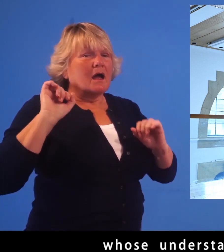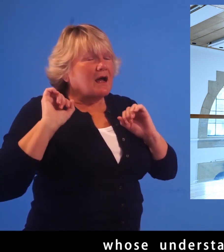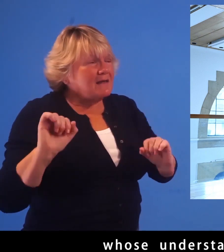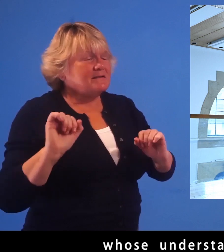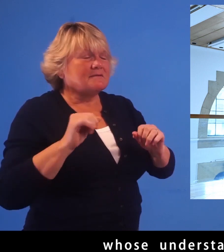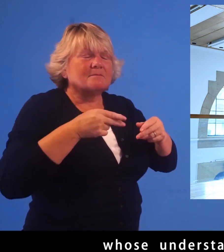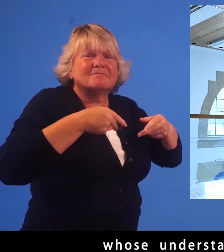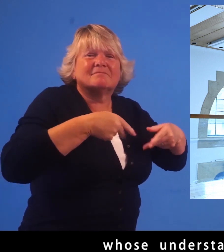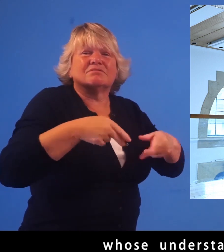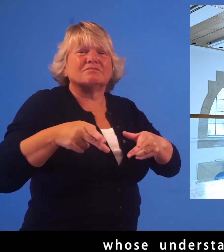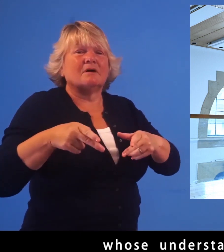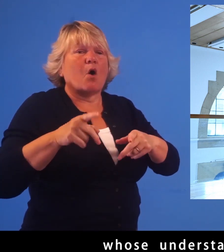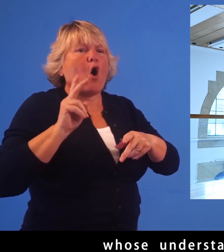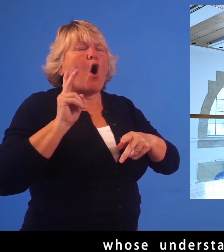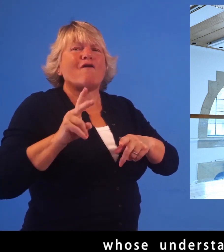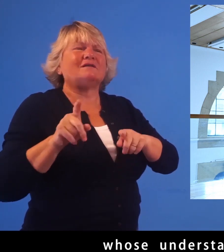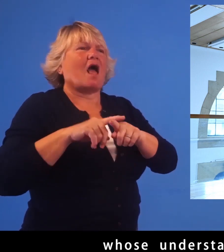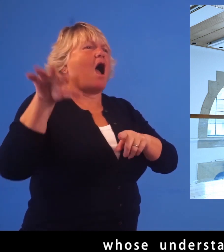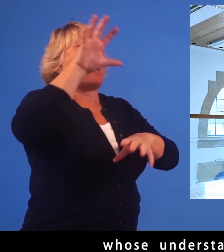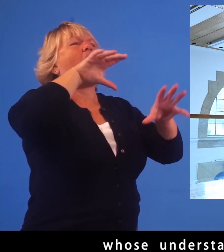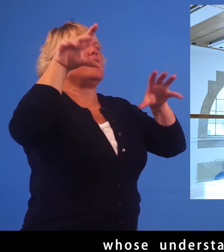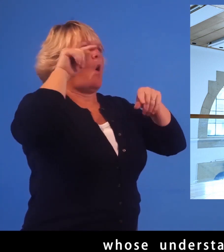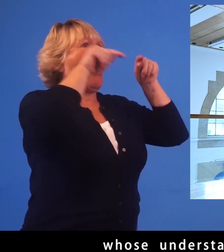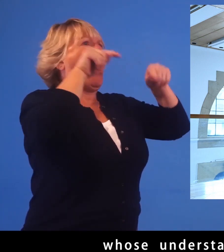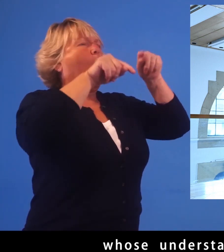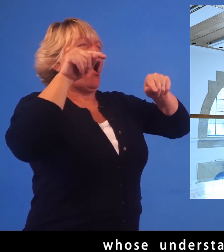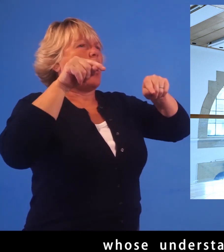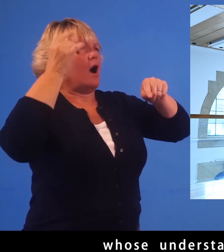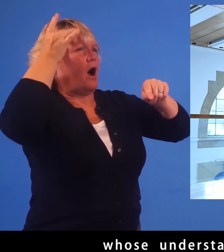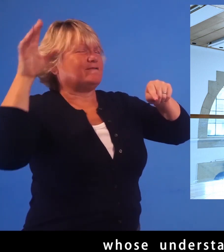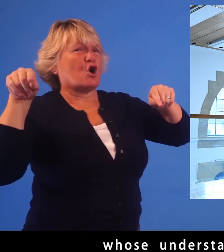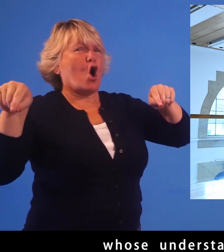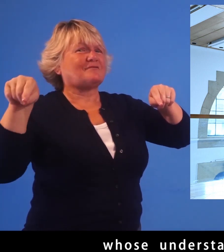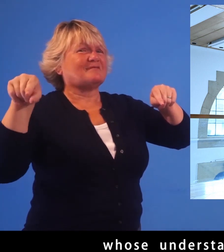whose understated manner often denied him the spotlight.